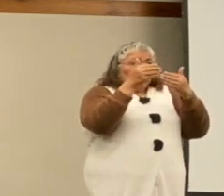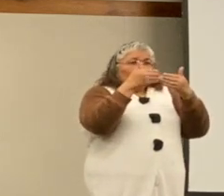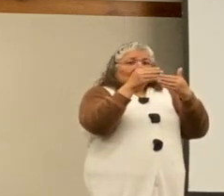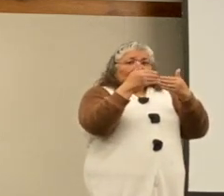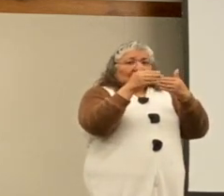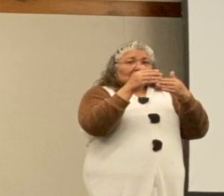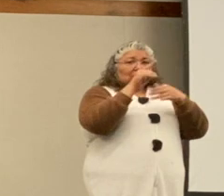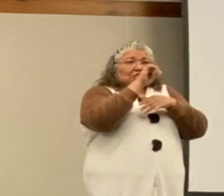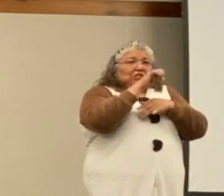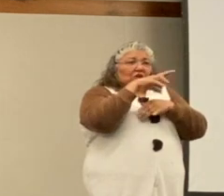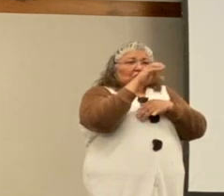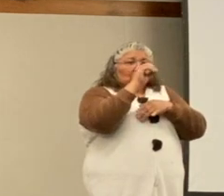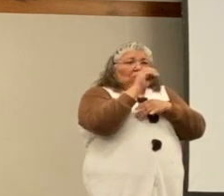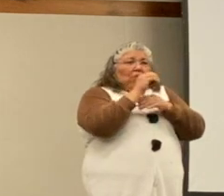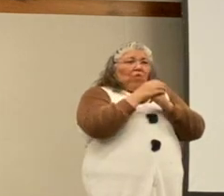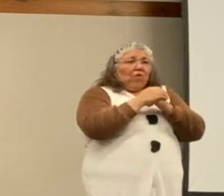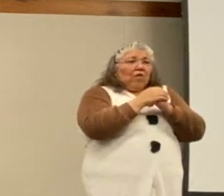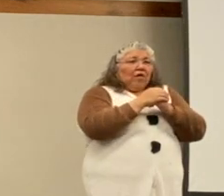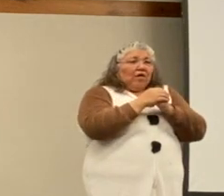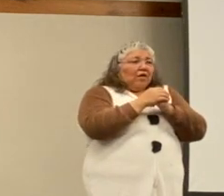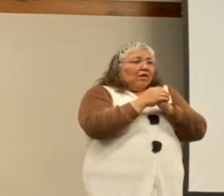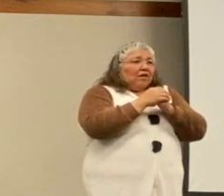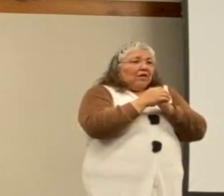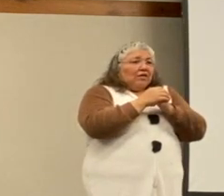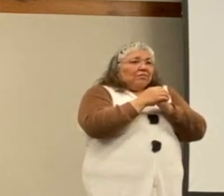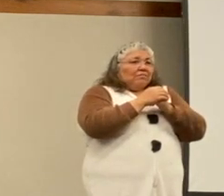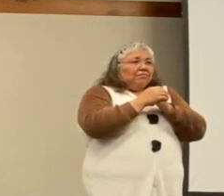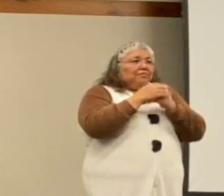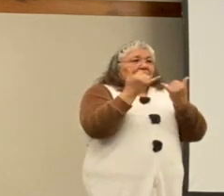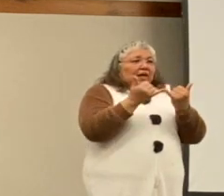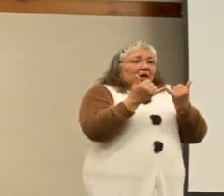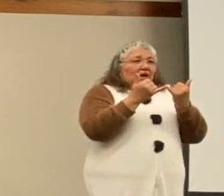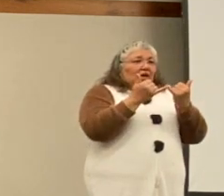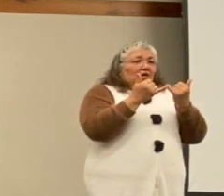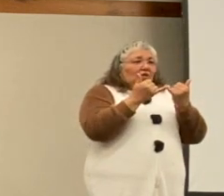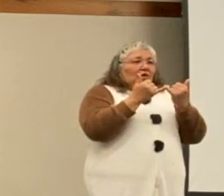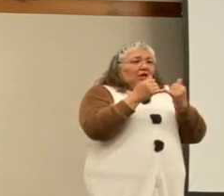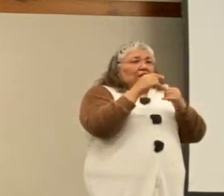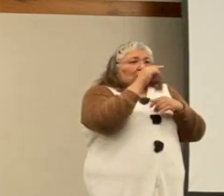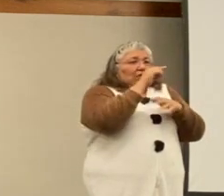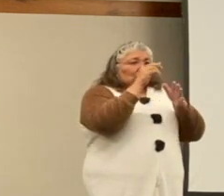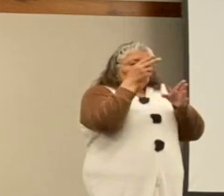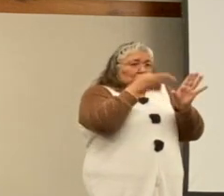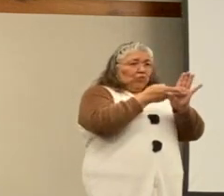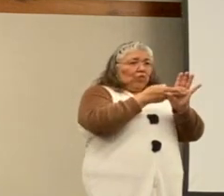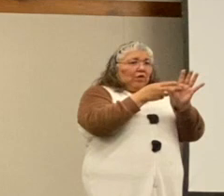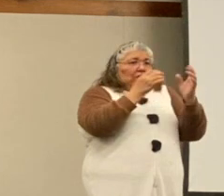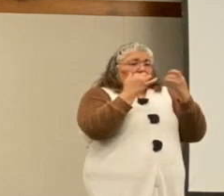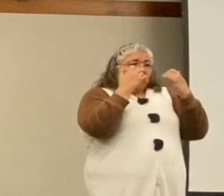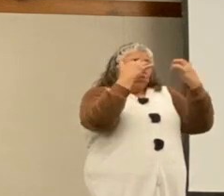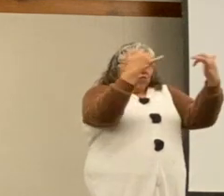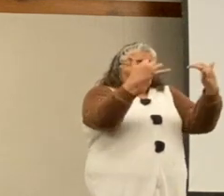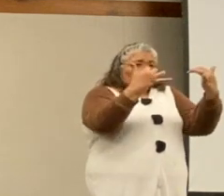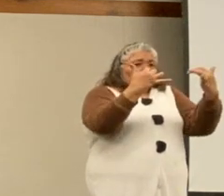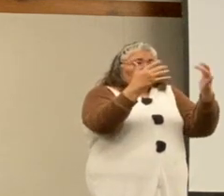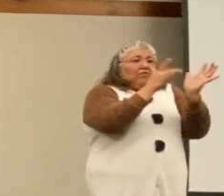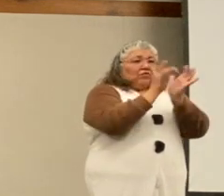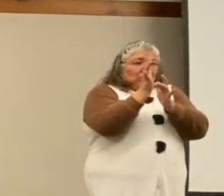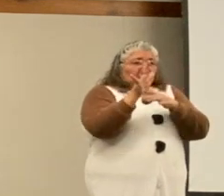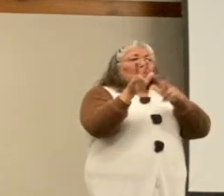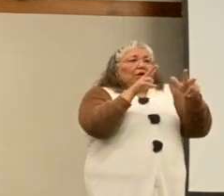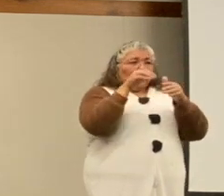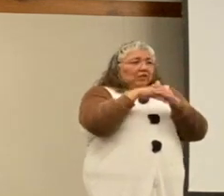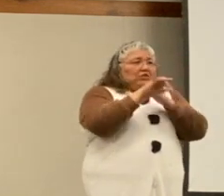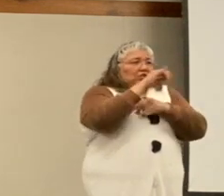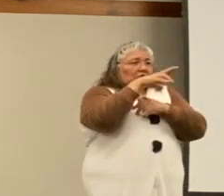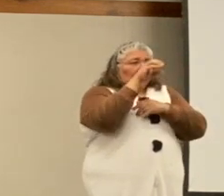Jericho, and I believe that Bartimaeus has now joined the crowd of Jesus walking into Jericho.